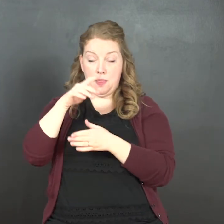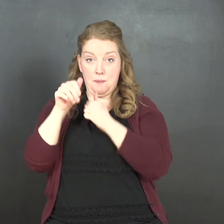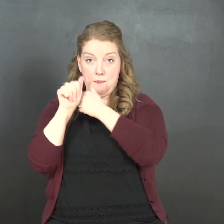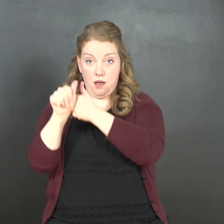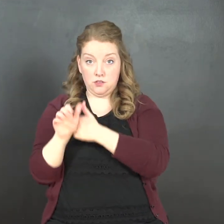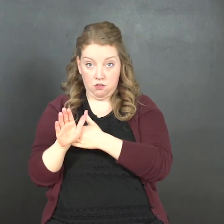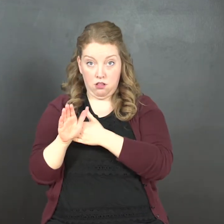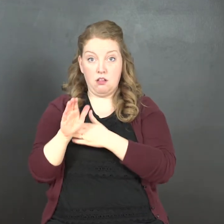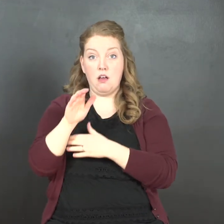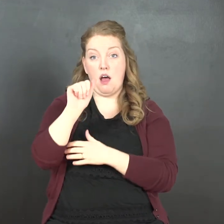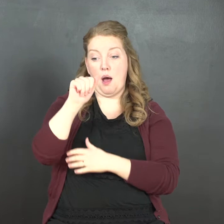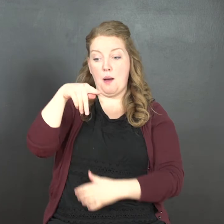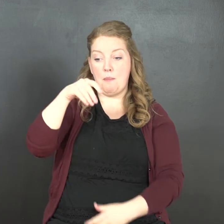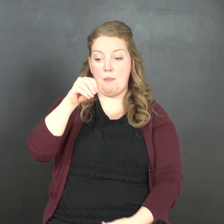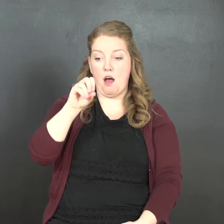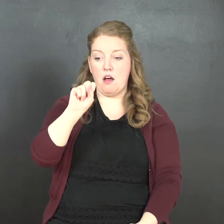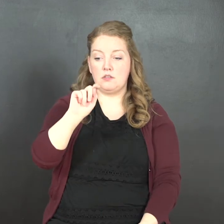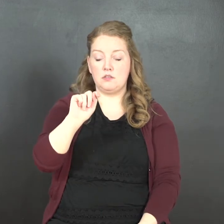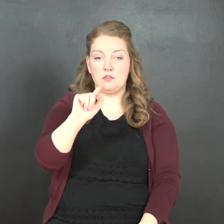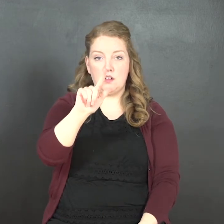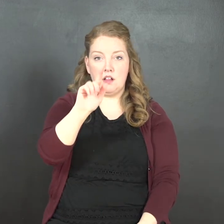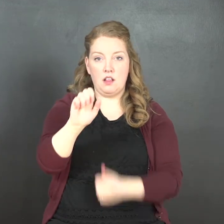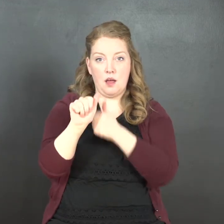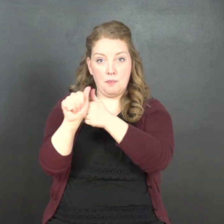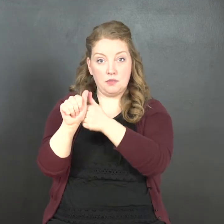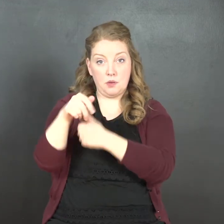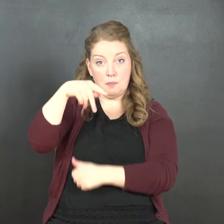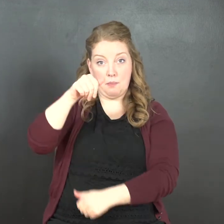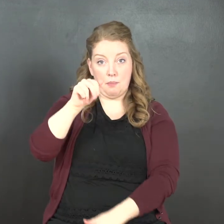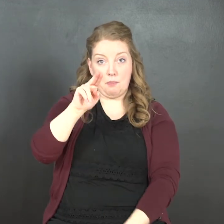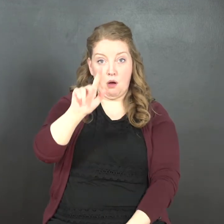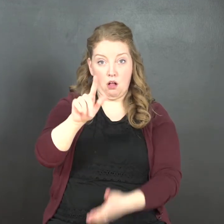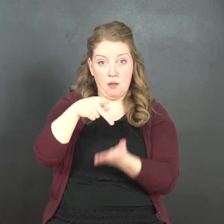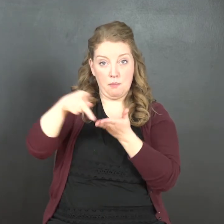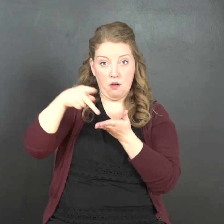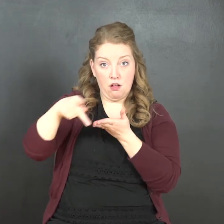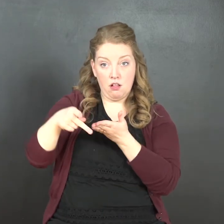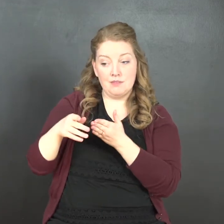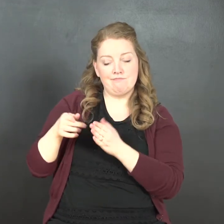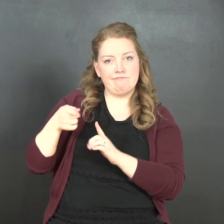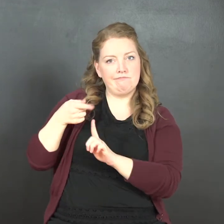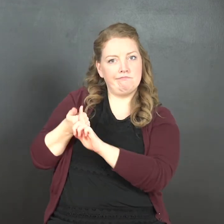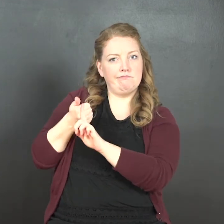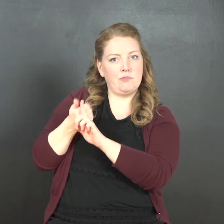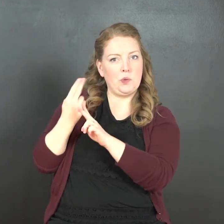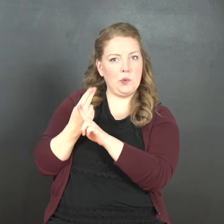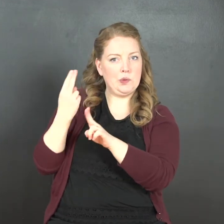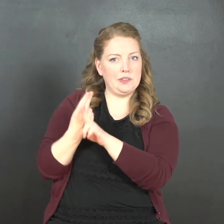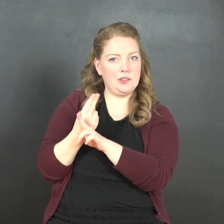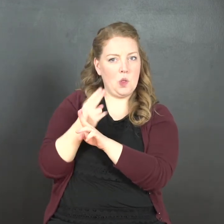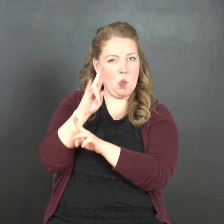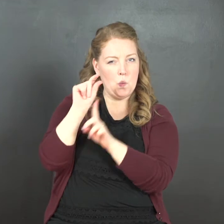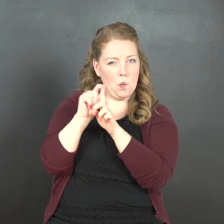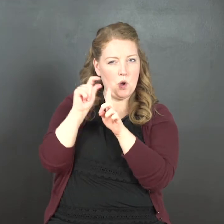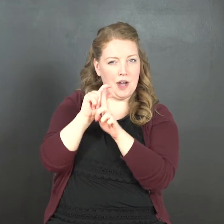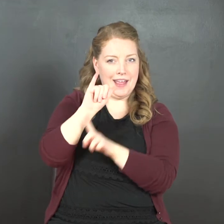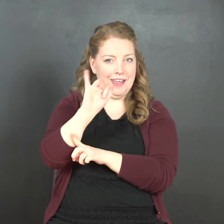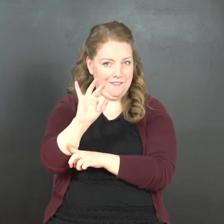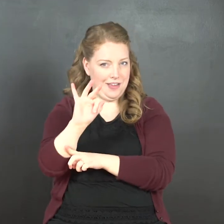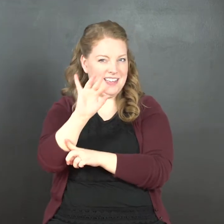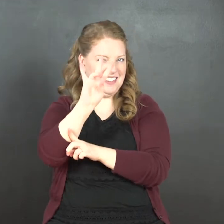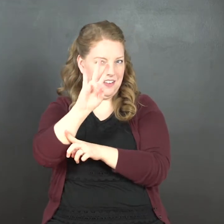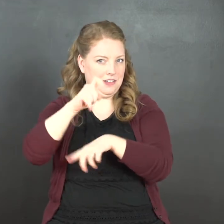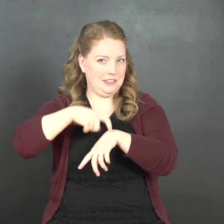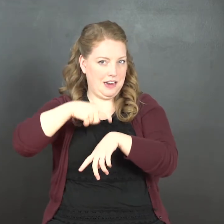uses that little word, if. In fact, if you underline or you circle in your Bibles, I would encourage you as we work our way through the text, maybe even